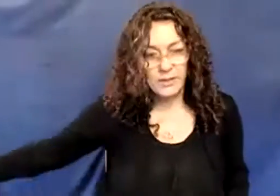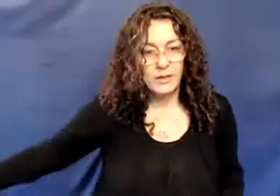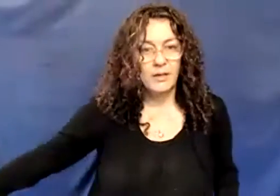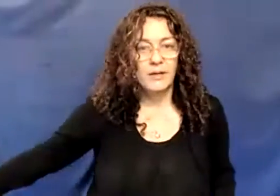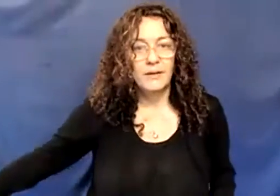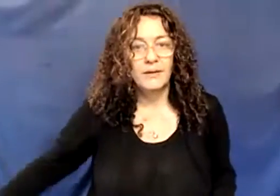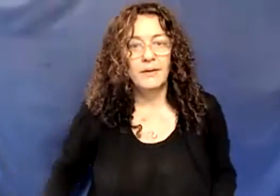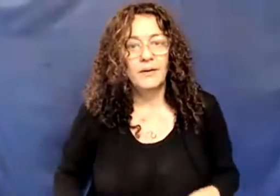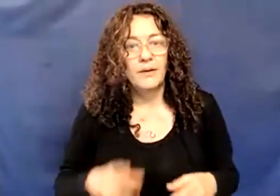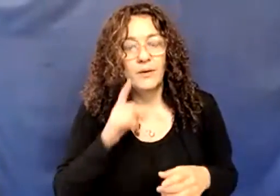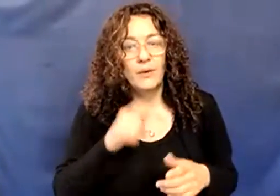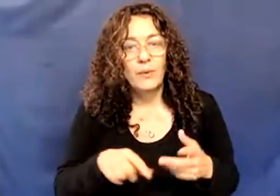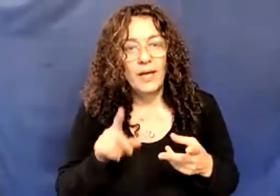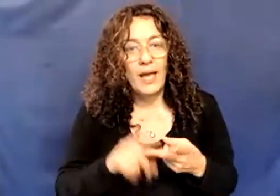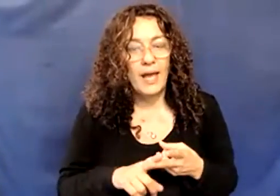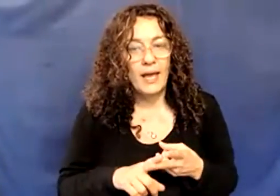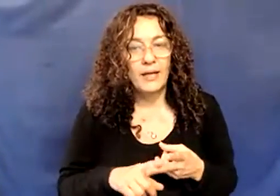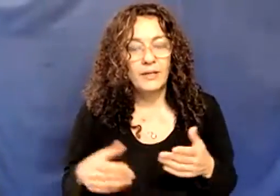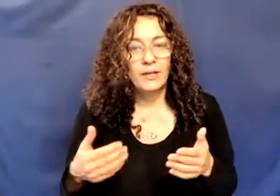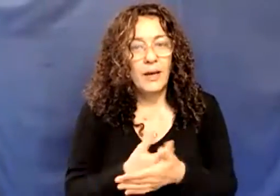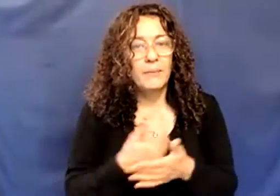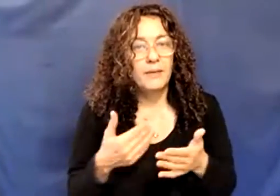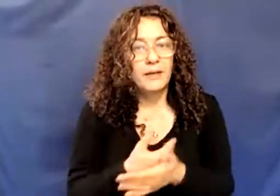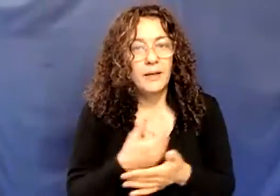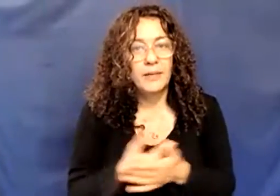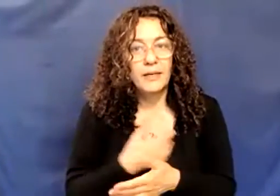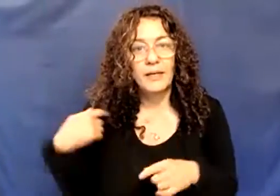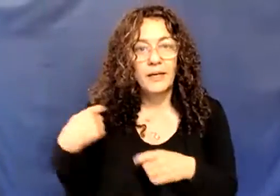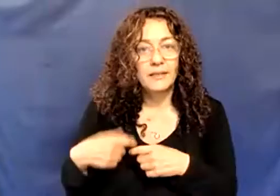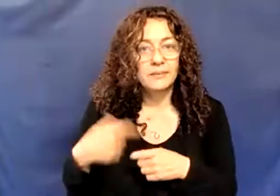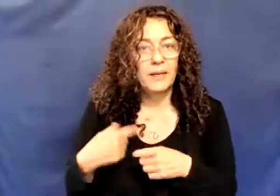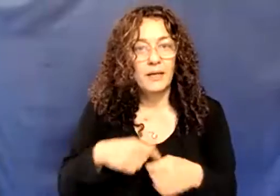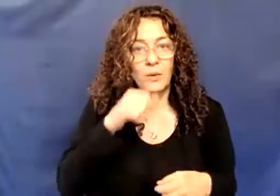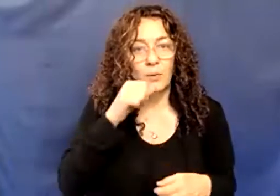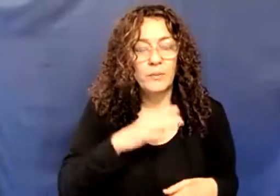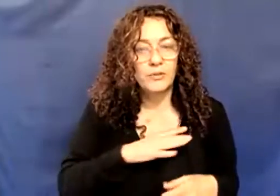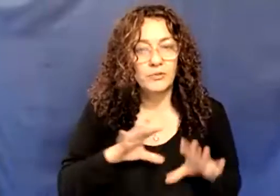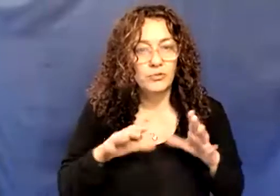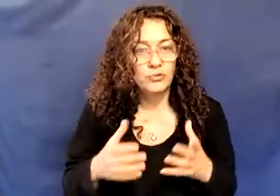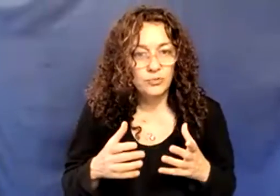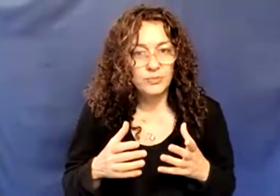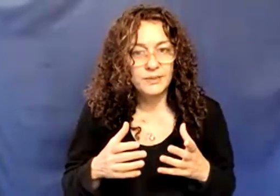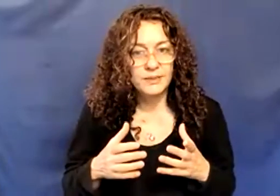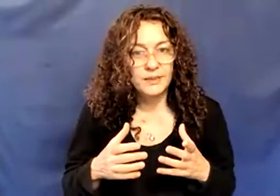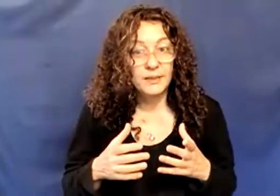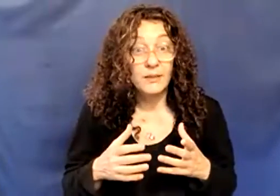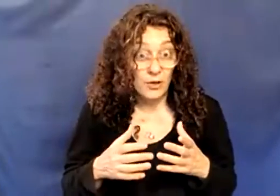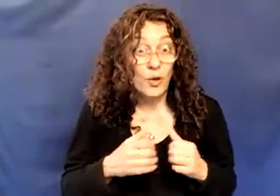the up and coming Hispanic women groups that started, and we were hosting